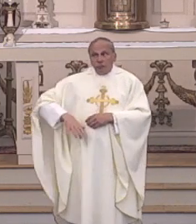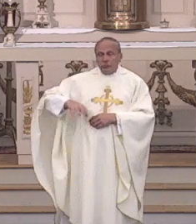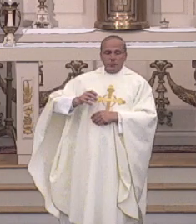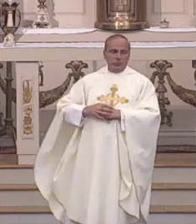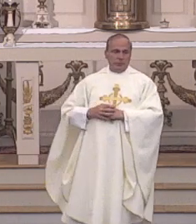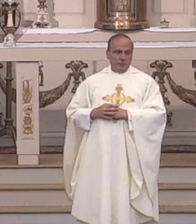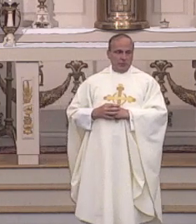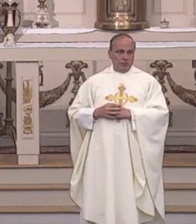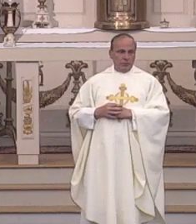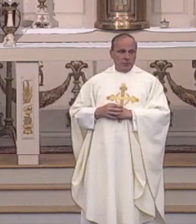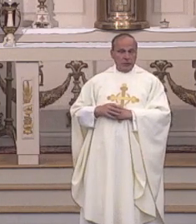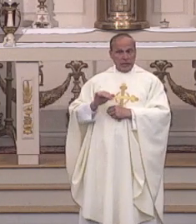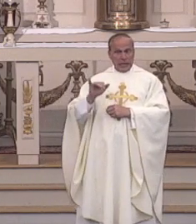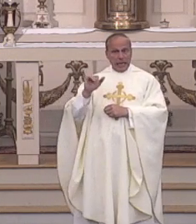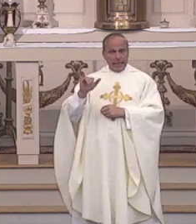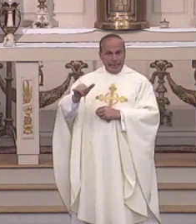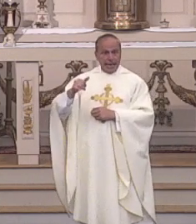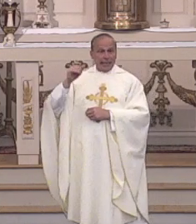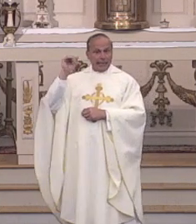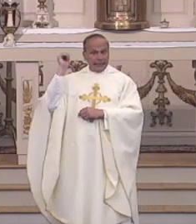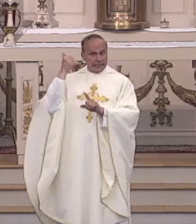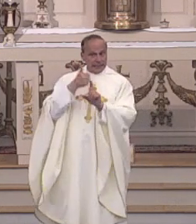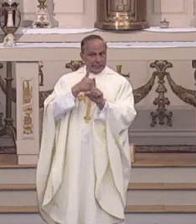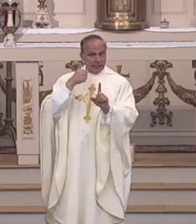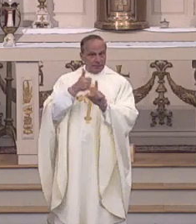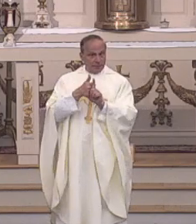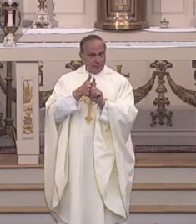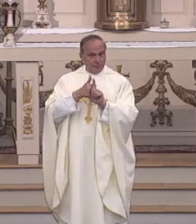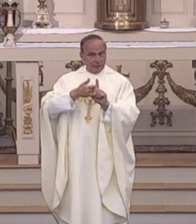and blood of Jesus Christ.